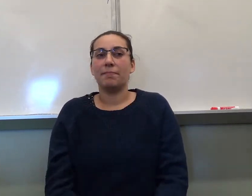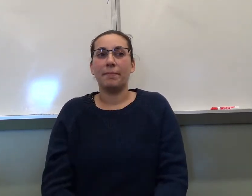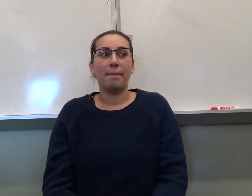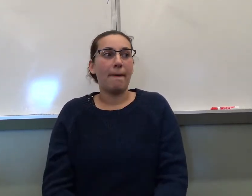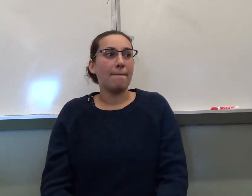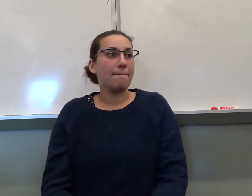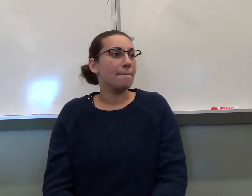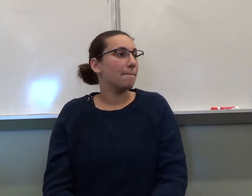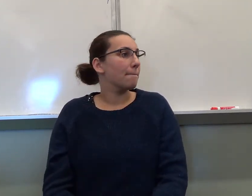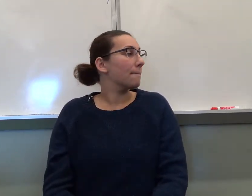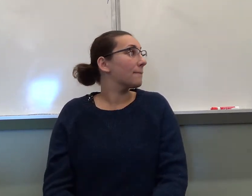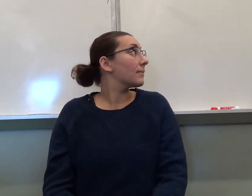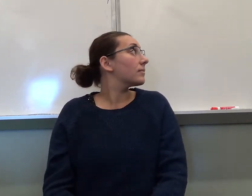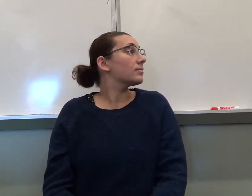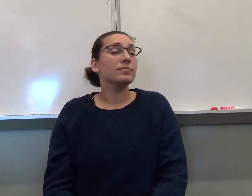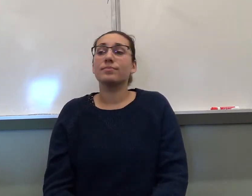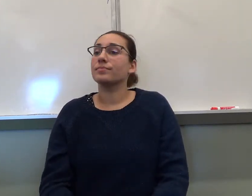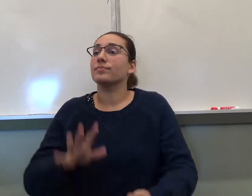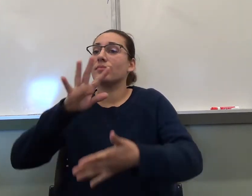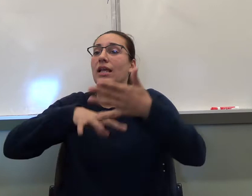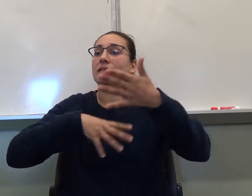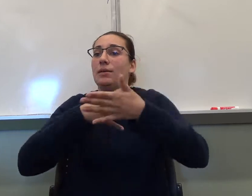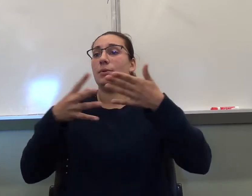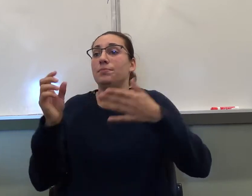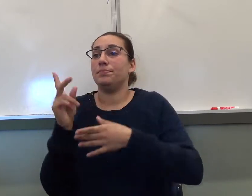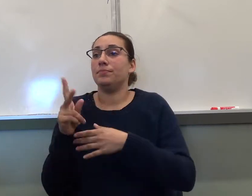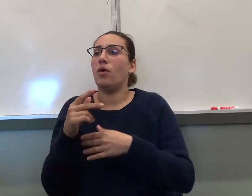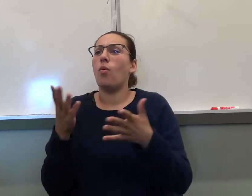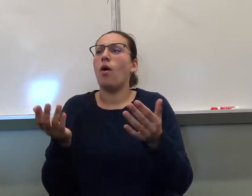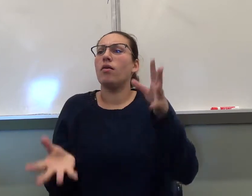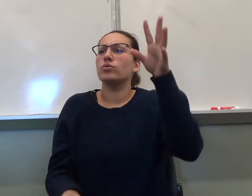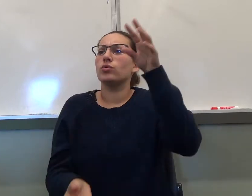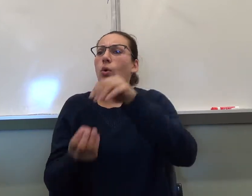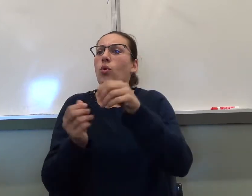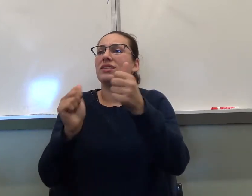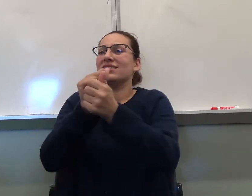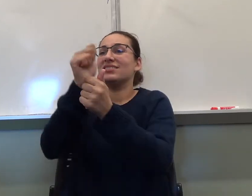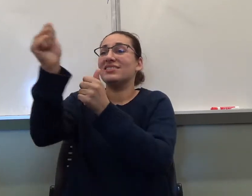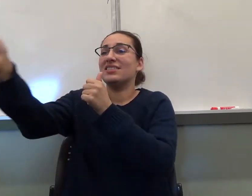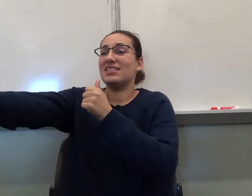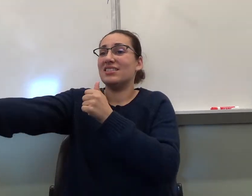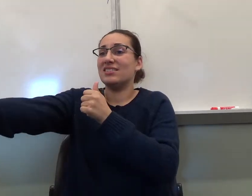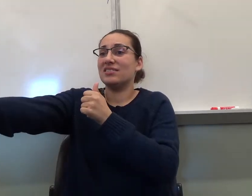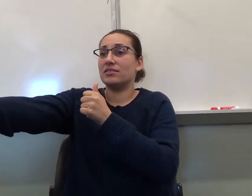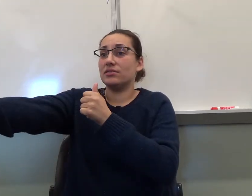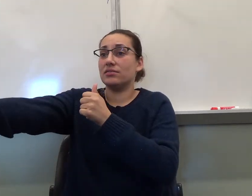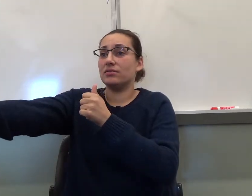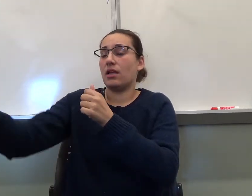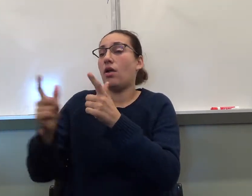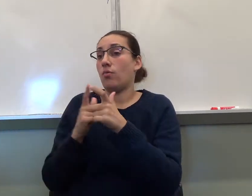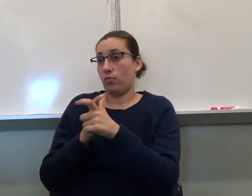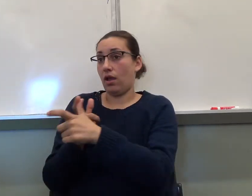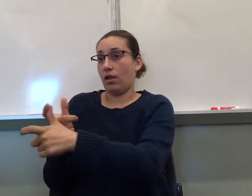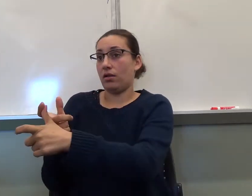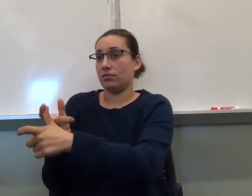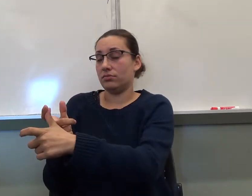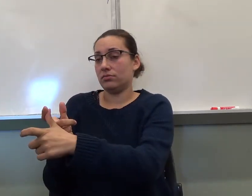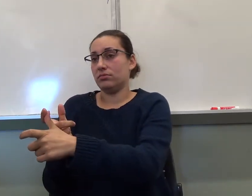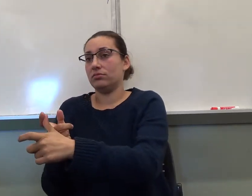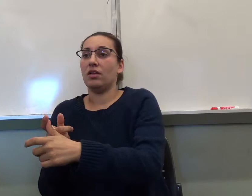Okay, so that's what the table says. Now they want the total distance that he ran that week, total time rather, that he ran that week, and they